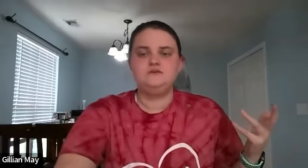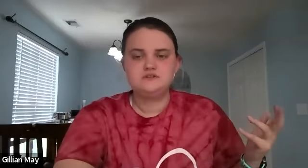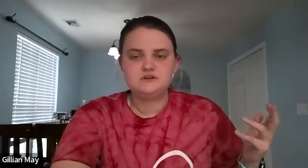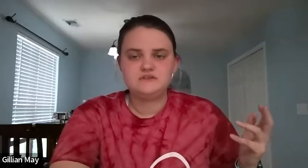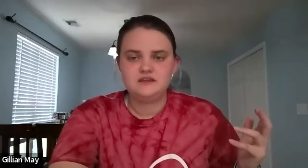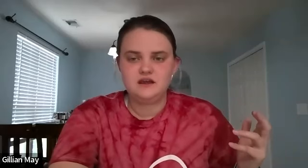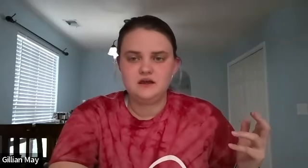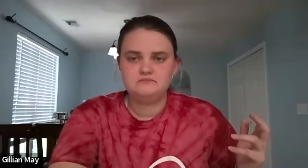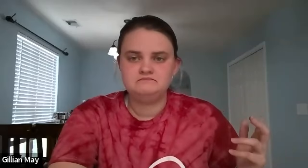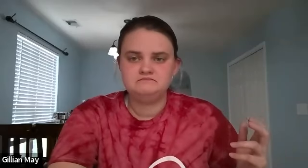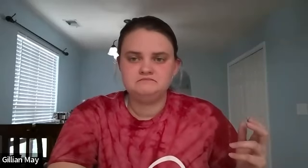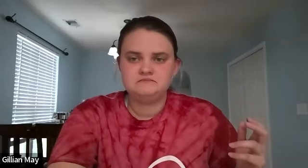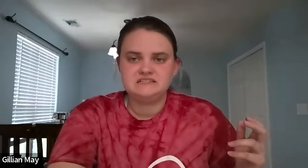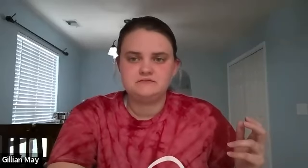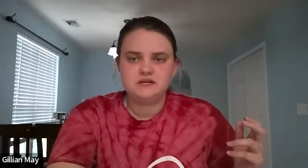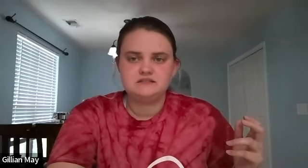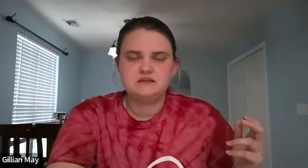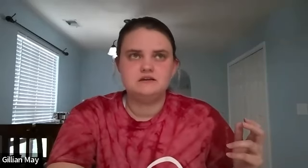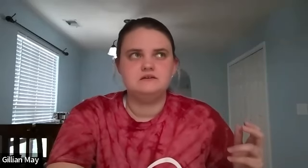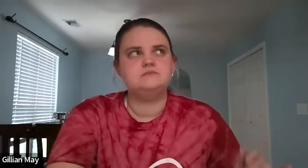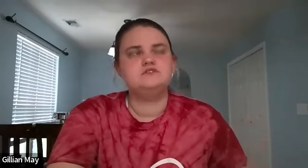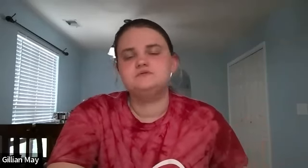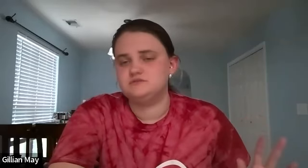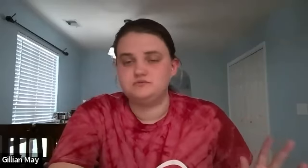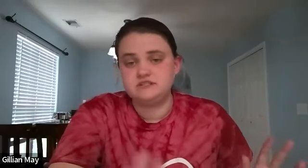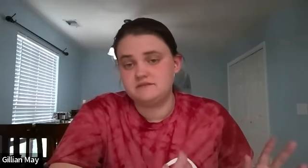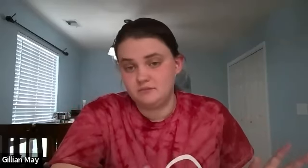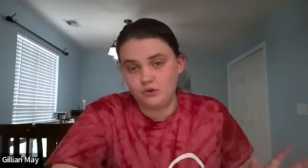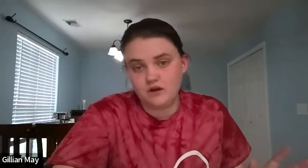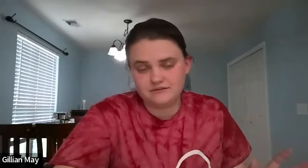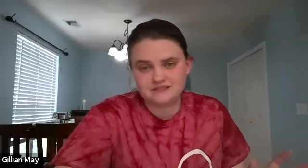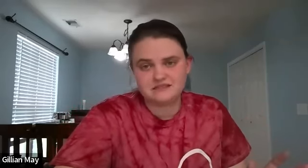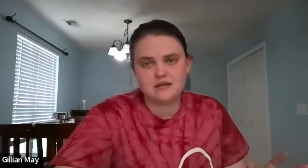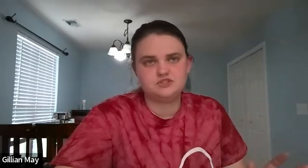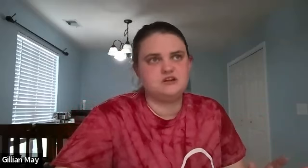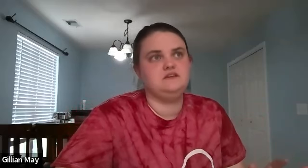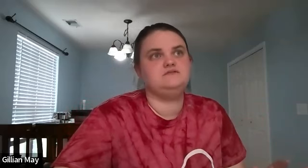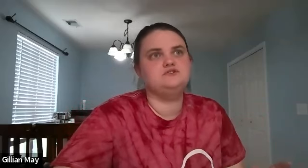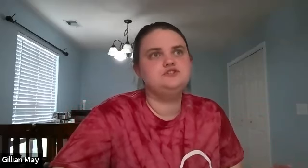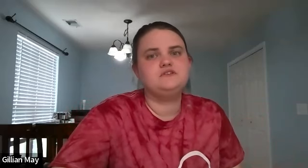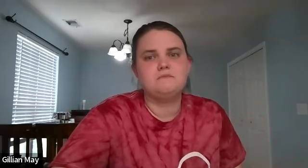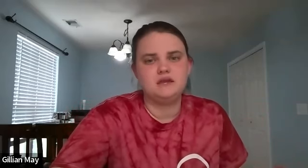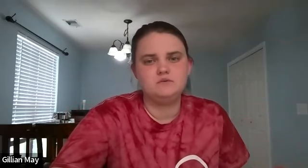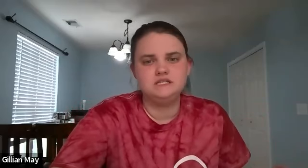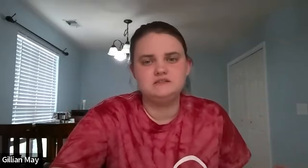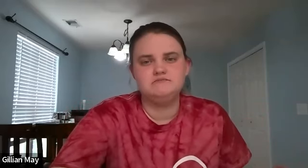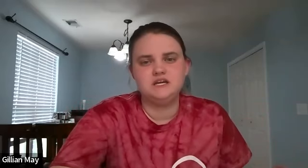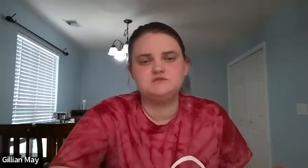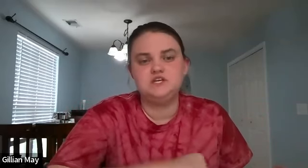those are the different. There's definitely more. Obviously, I'm just trying to think of those are usually the main ones because we